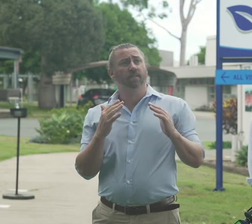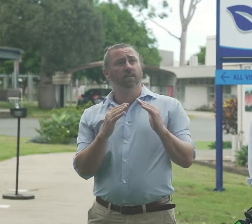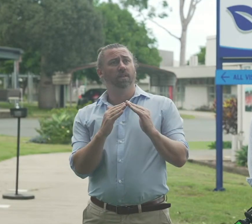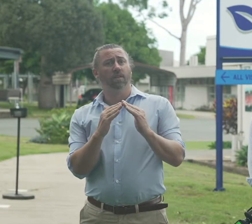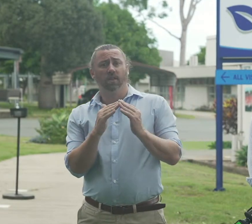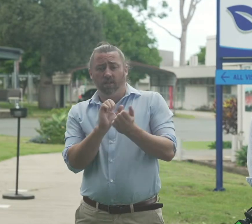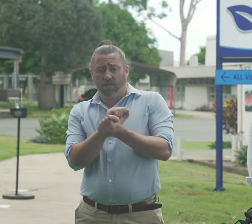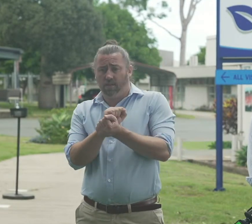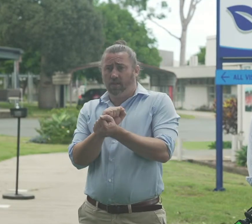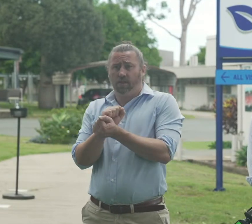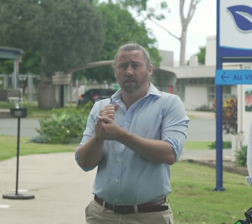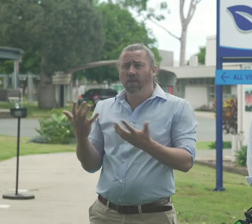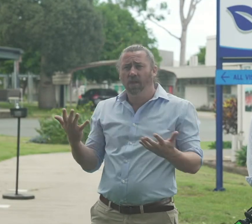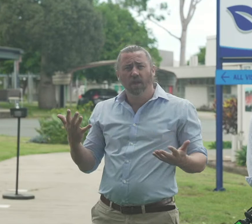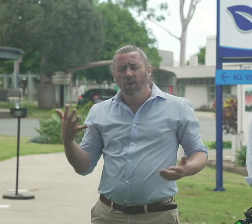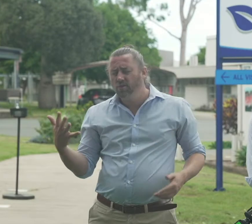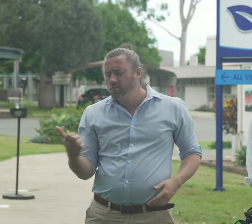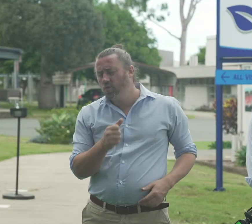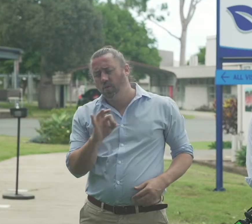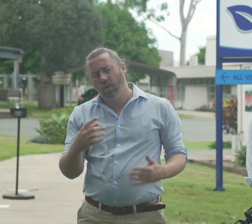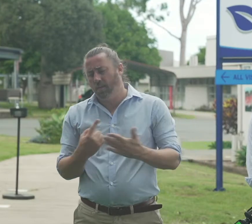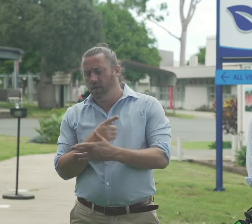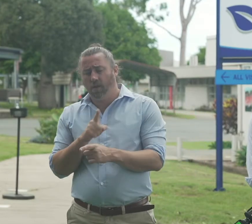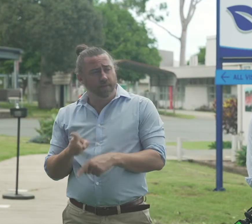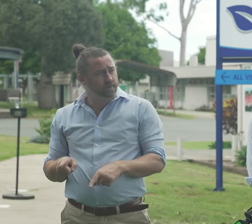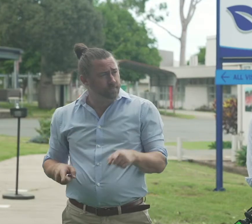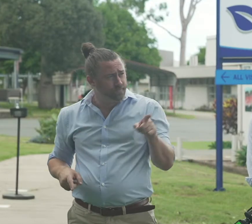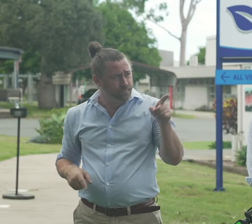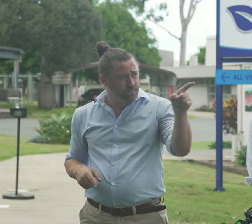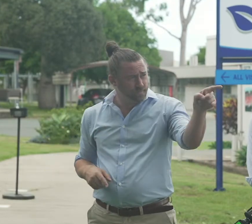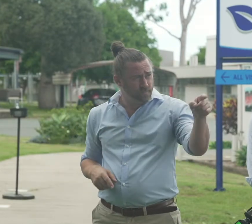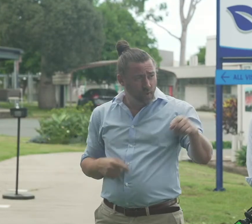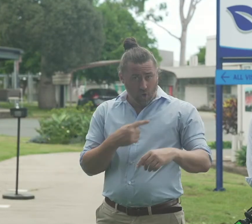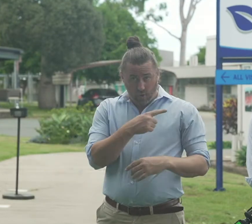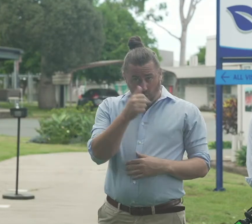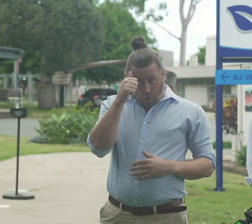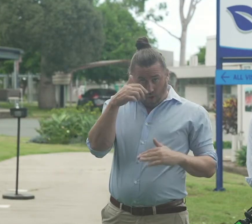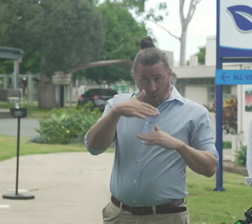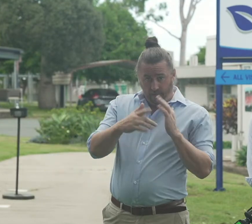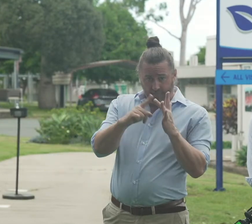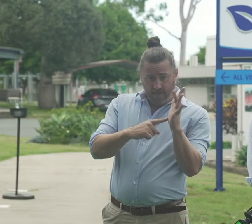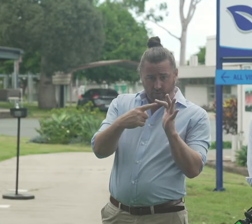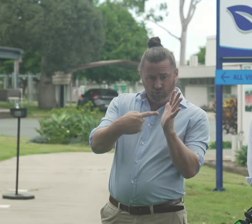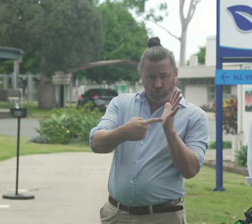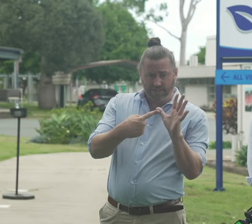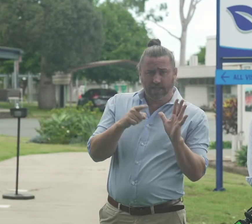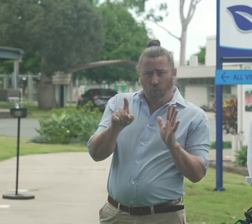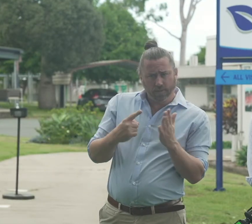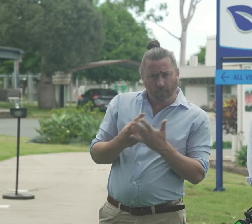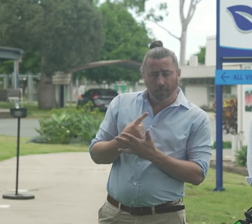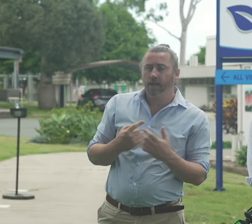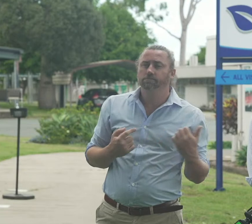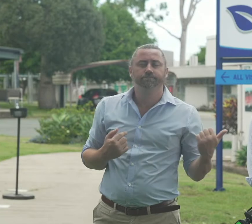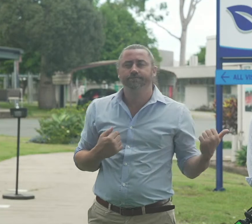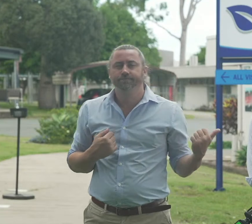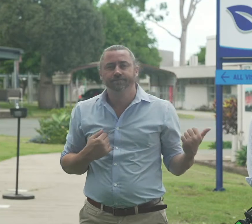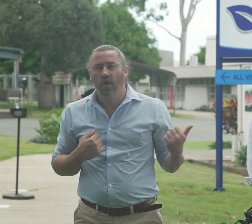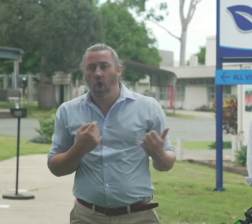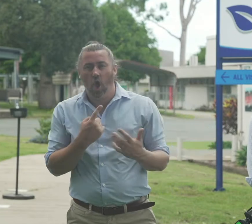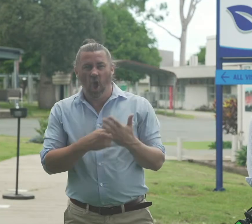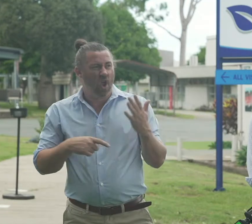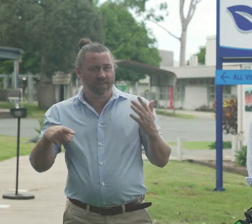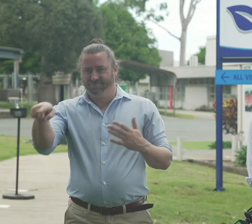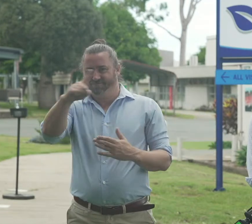be including at that facility. Have you had any updates yourself on Jeddah Gardens and the situation there? I haven't heard much beyond what's